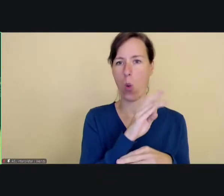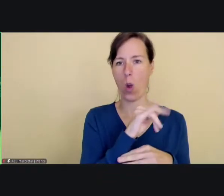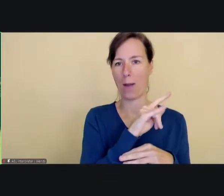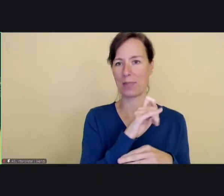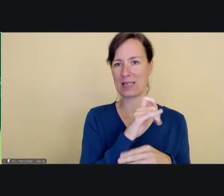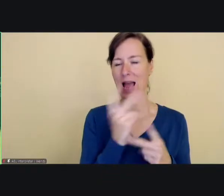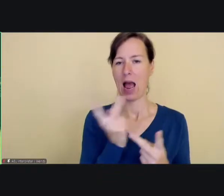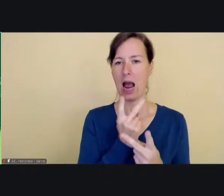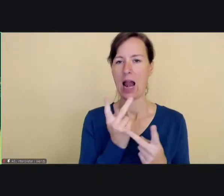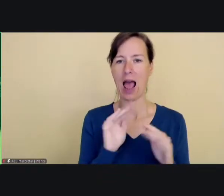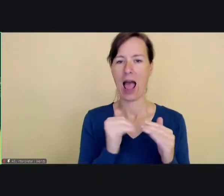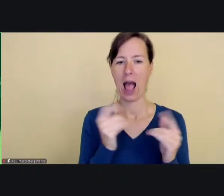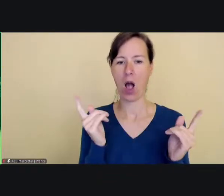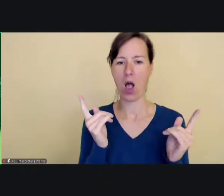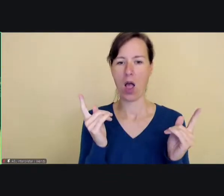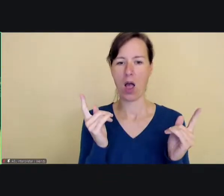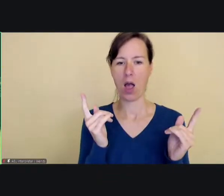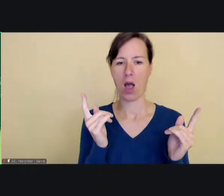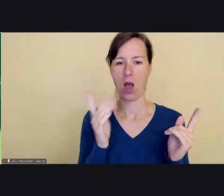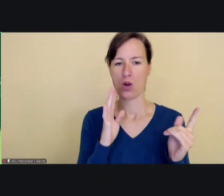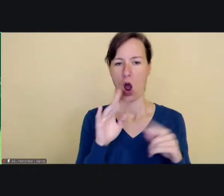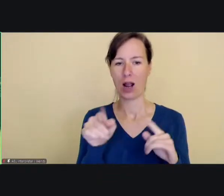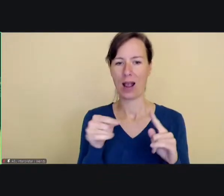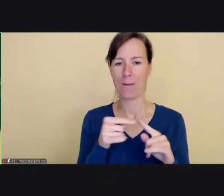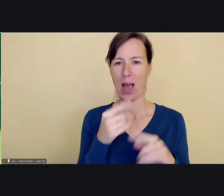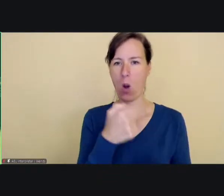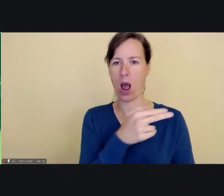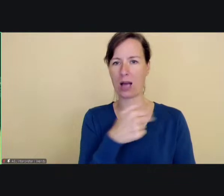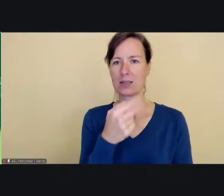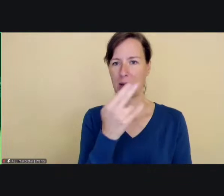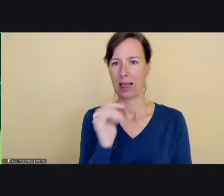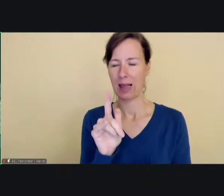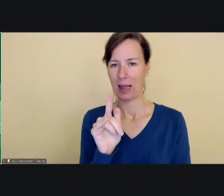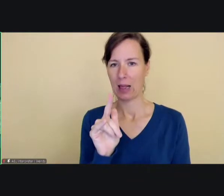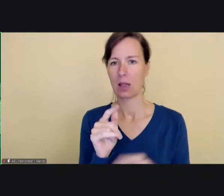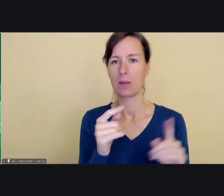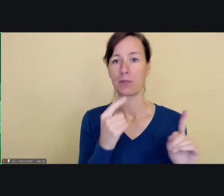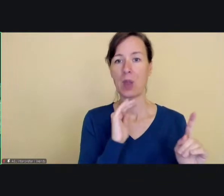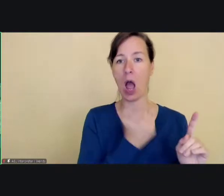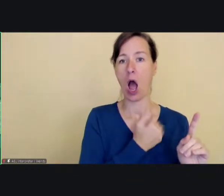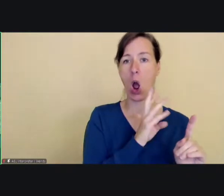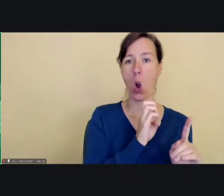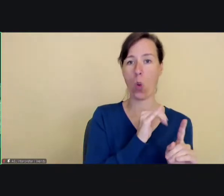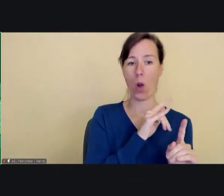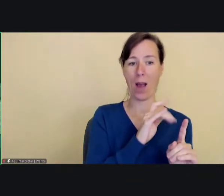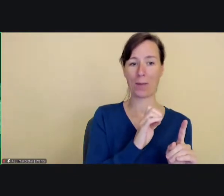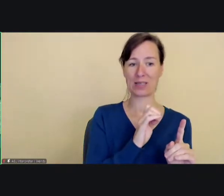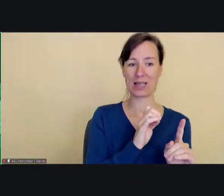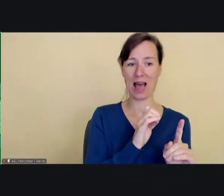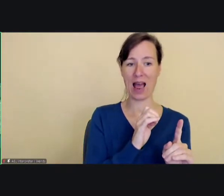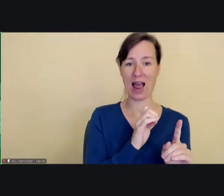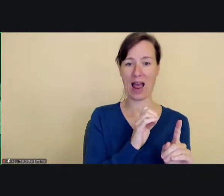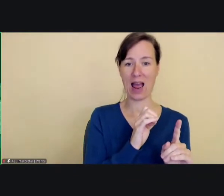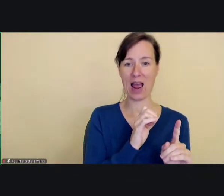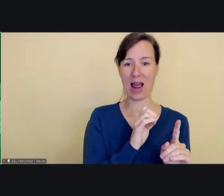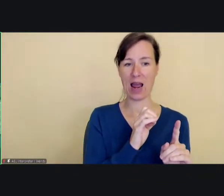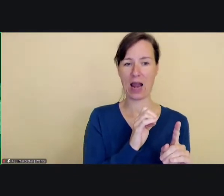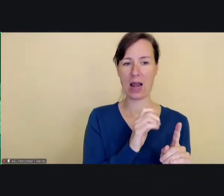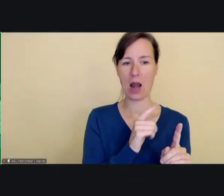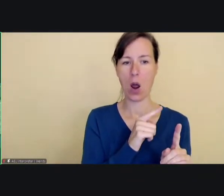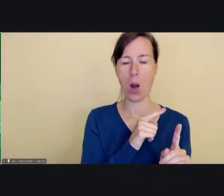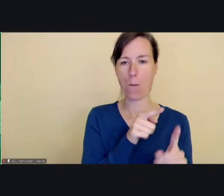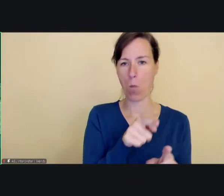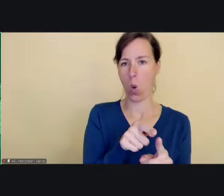First of all, our website points folks to elected officials who were in office a year and a half ago, but